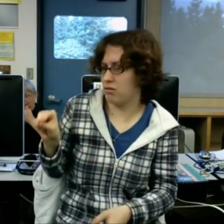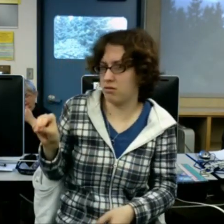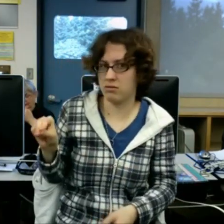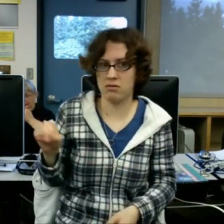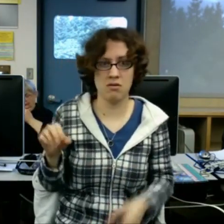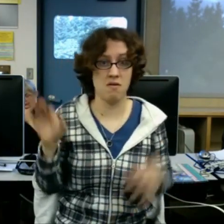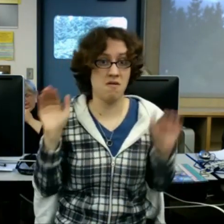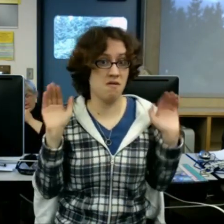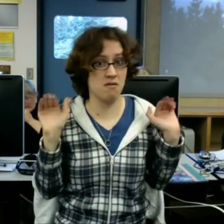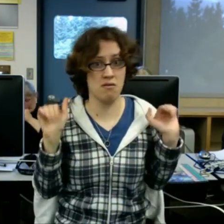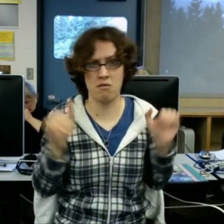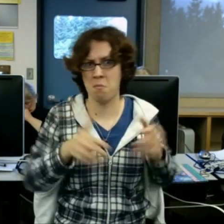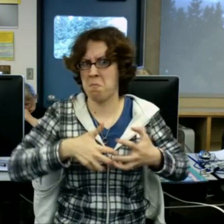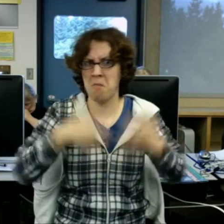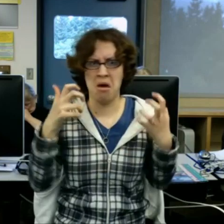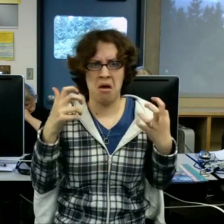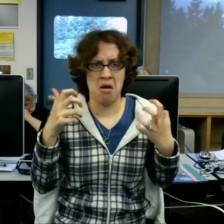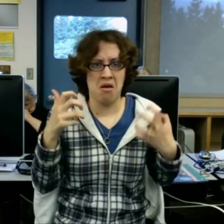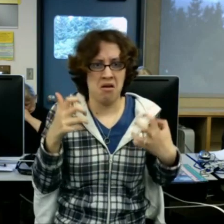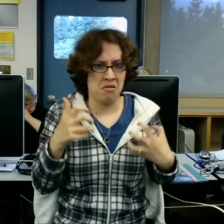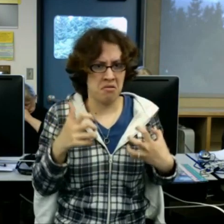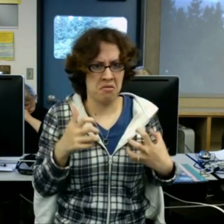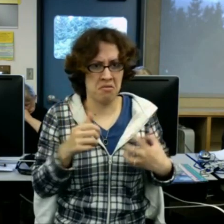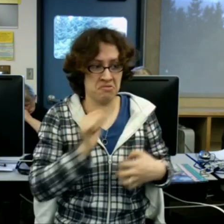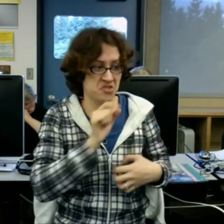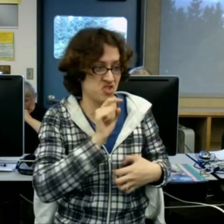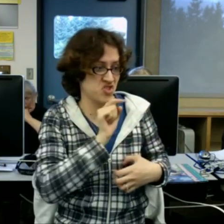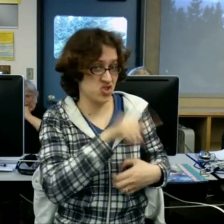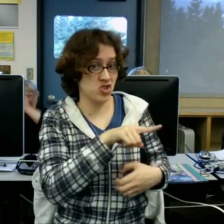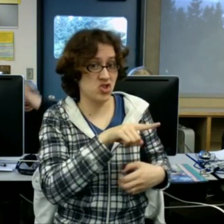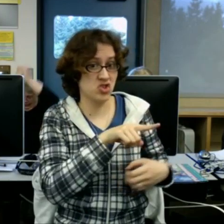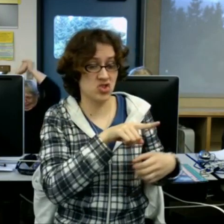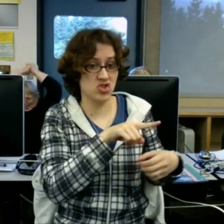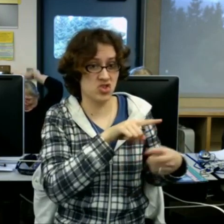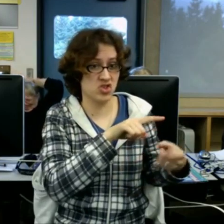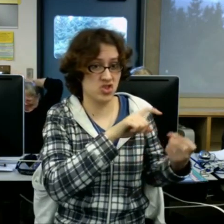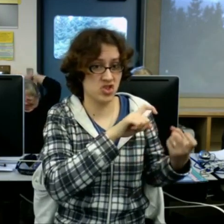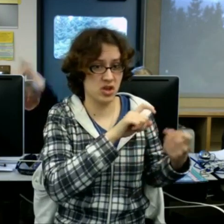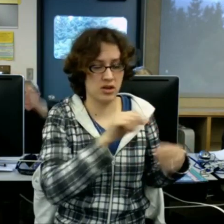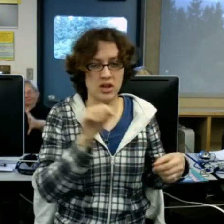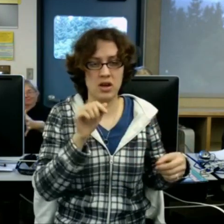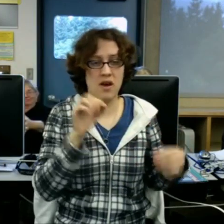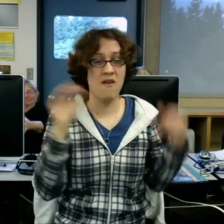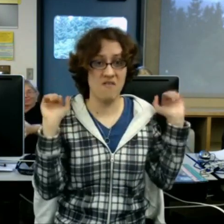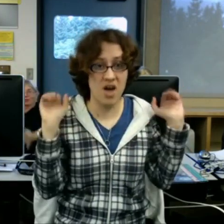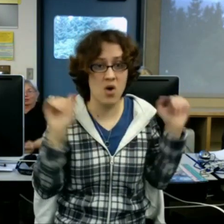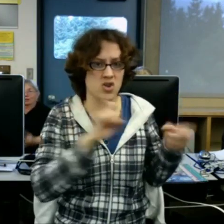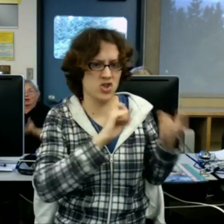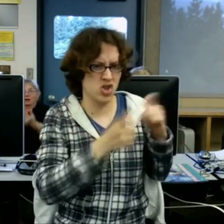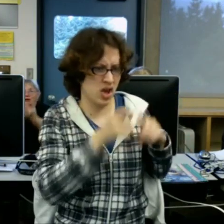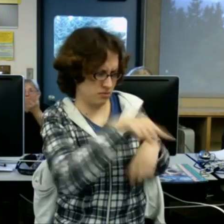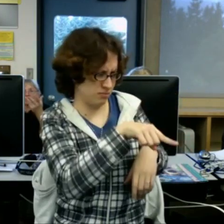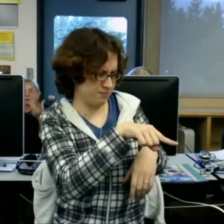he said no, and the fairy was angry, and the fairy changed him